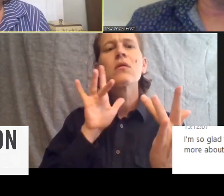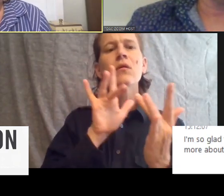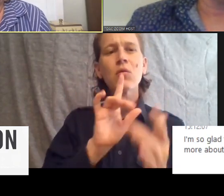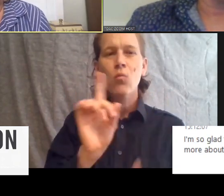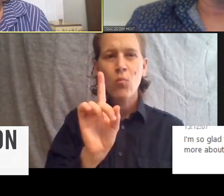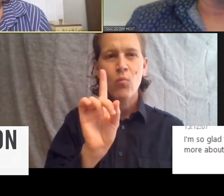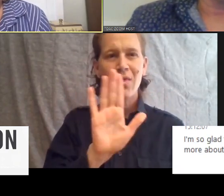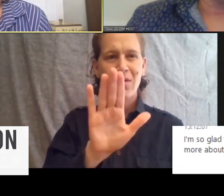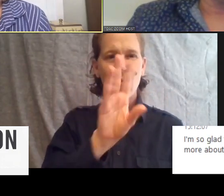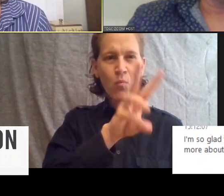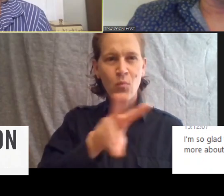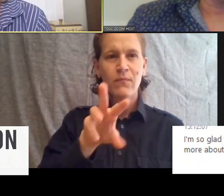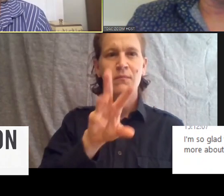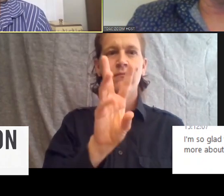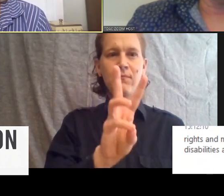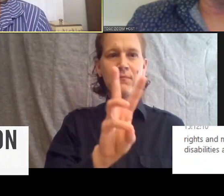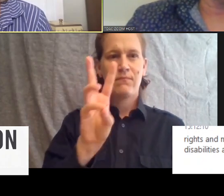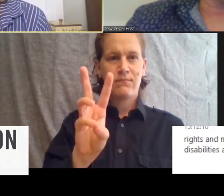website at